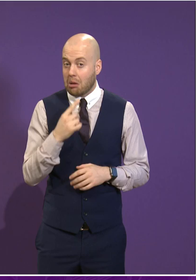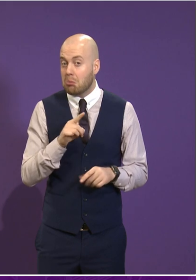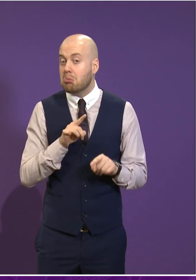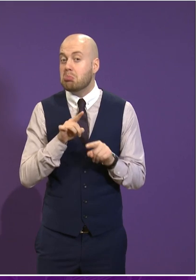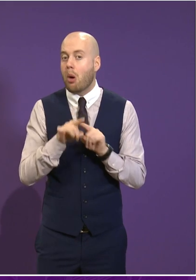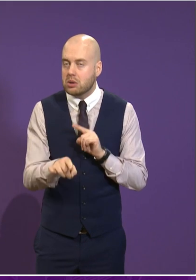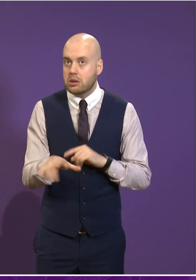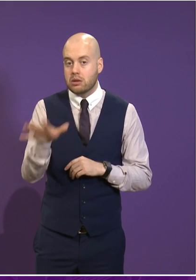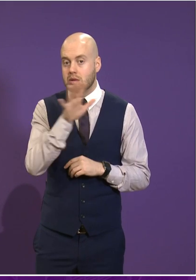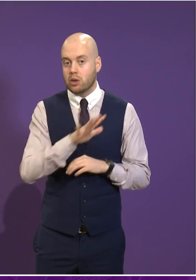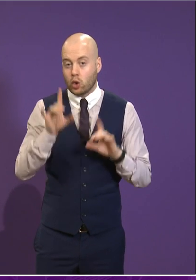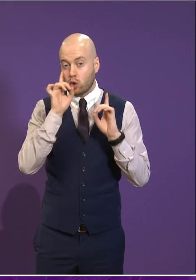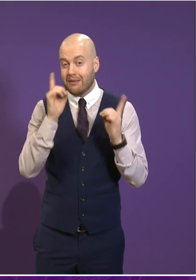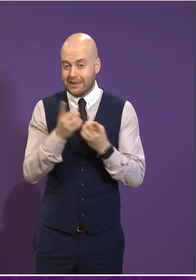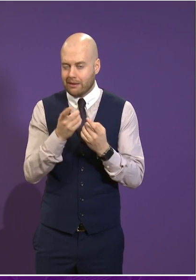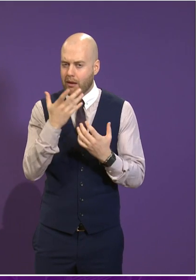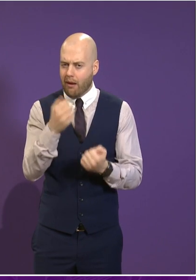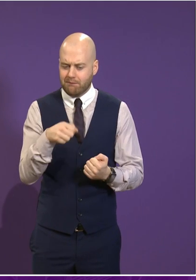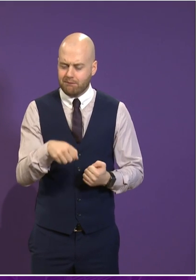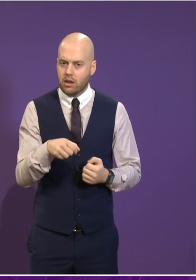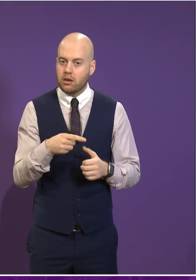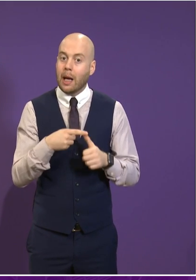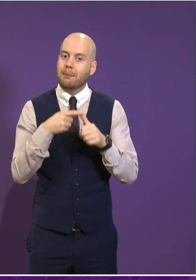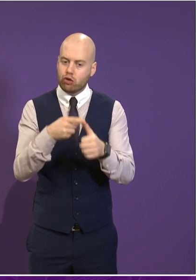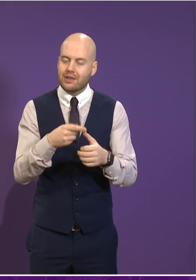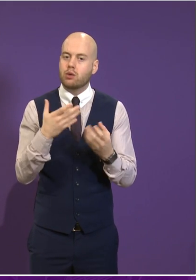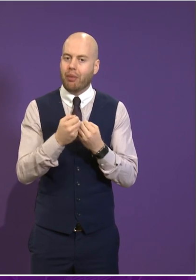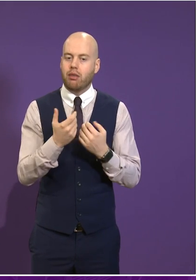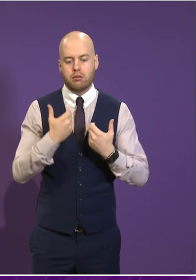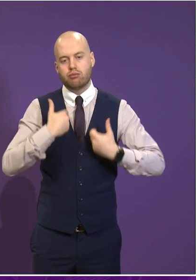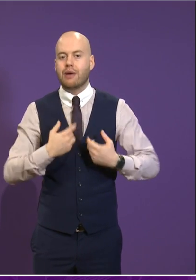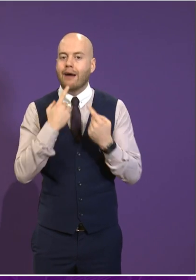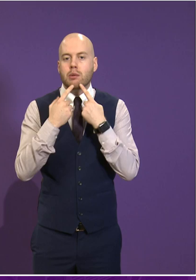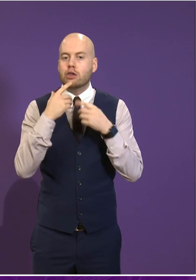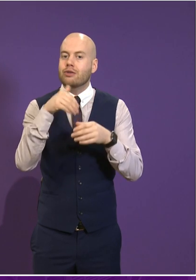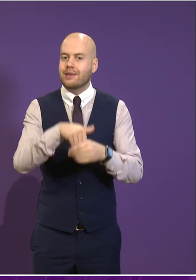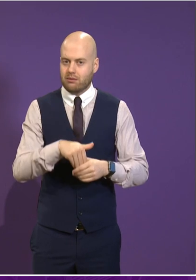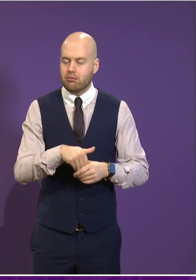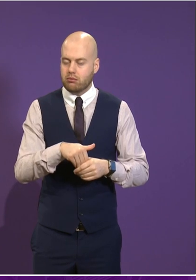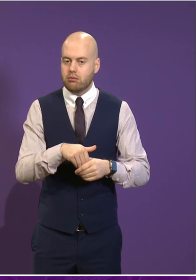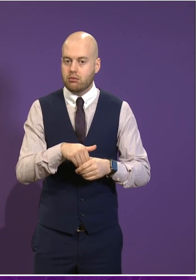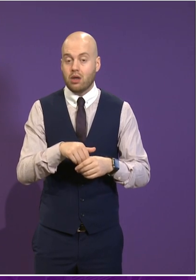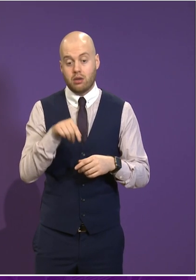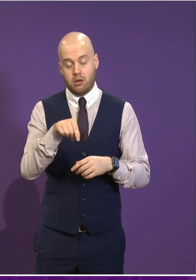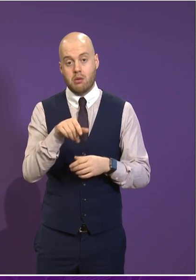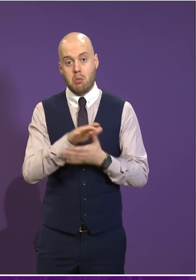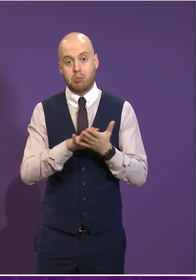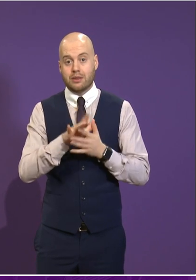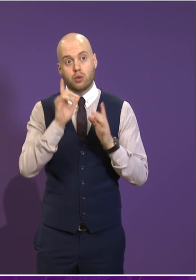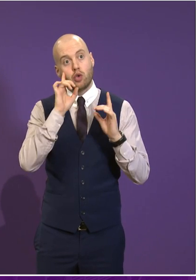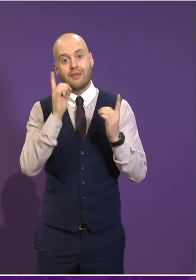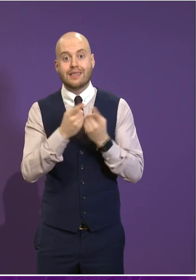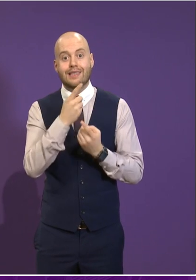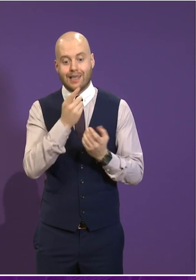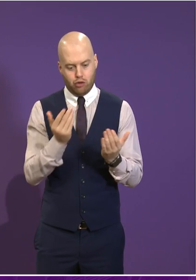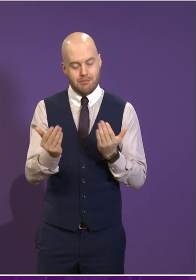some form of contextualised admissions, which looks at comparing what a particular set